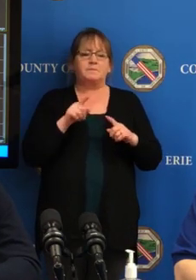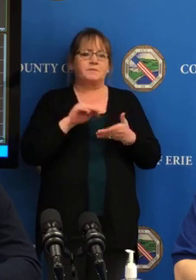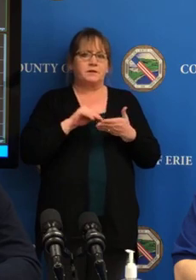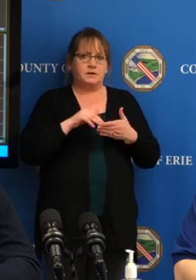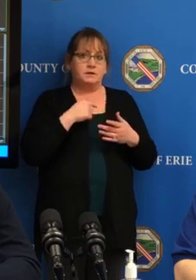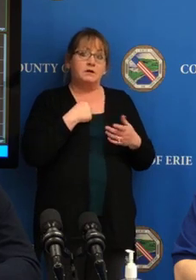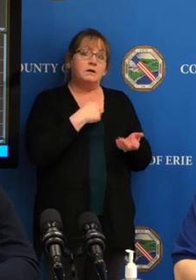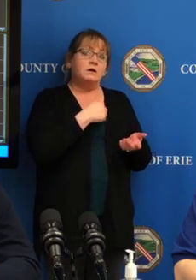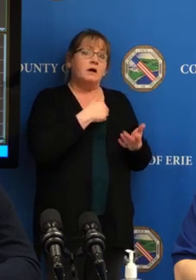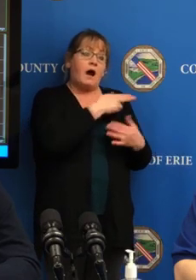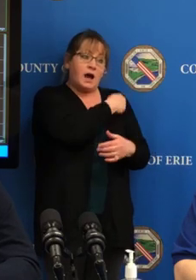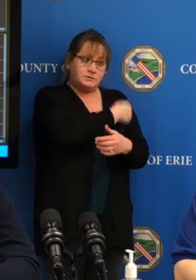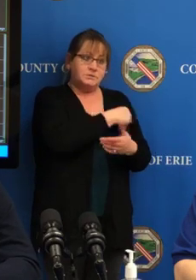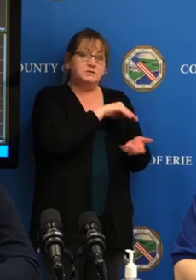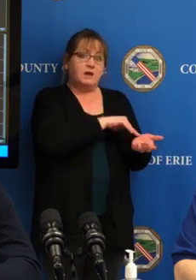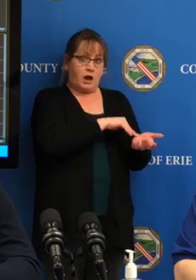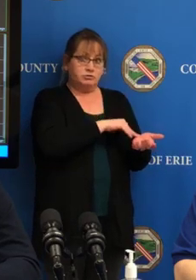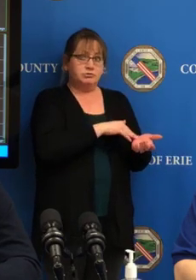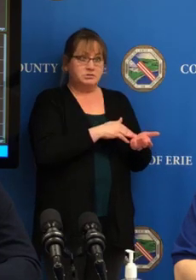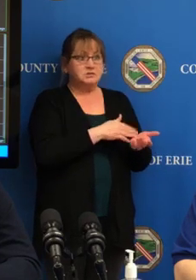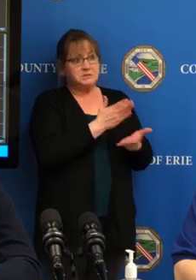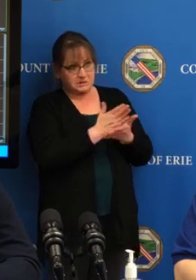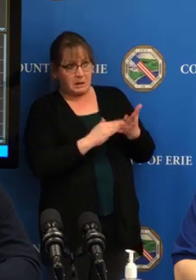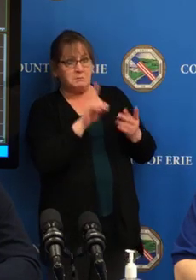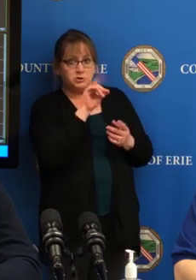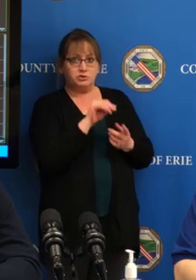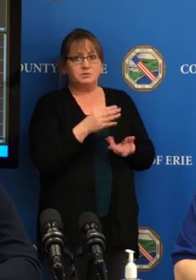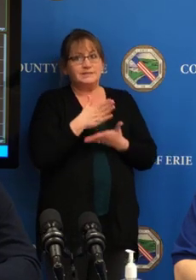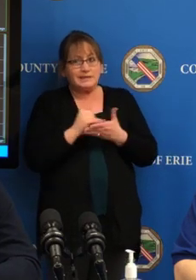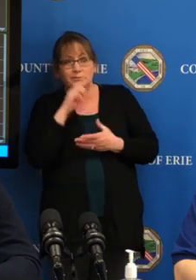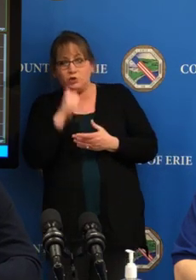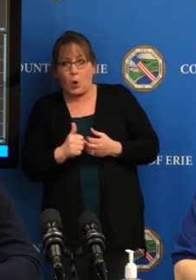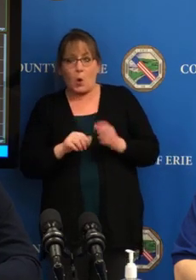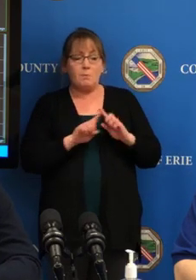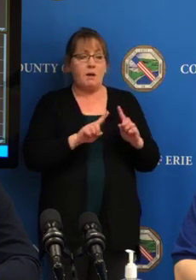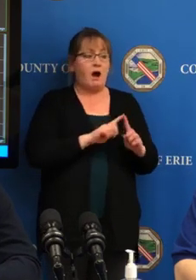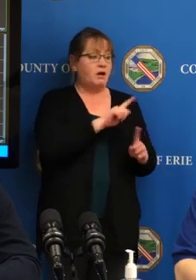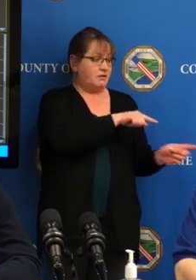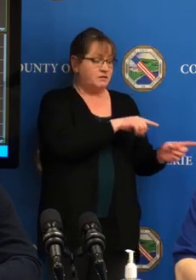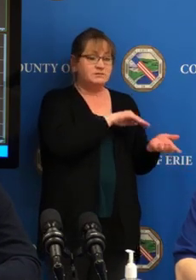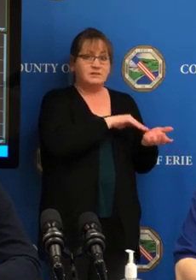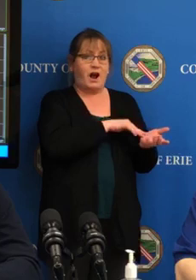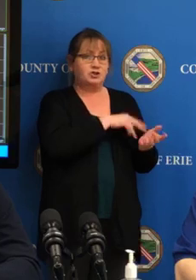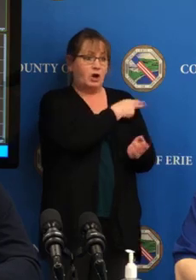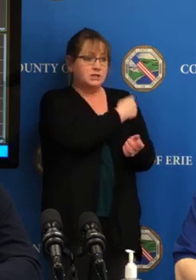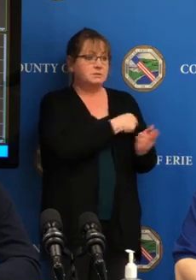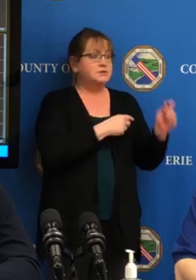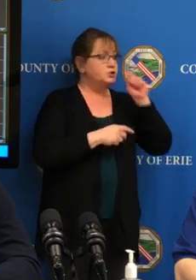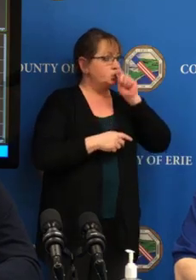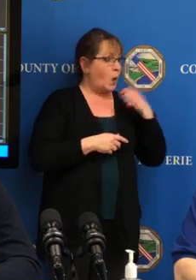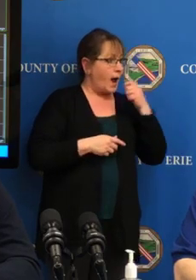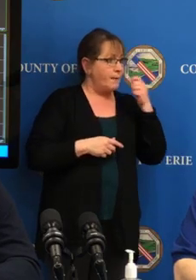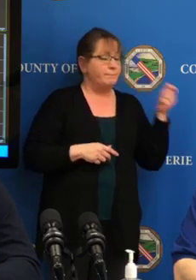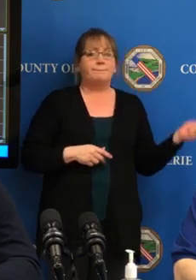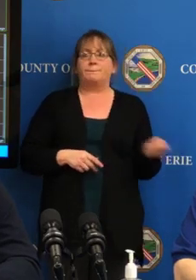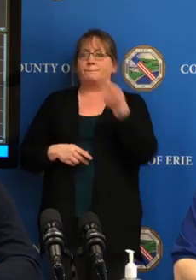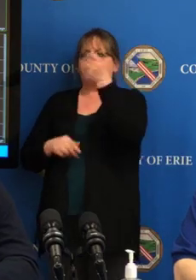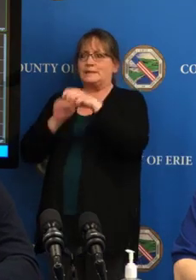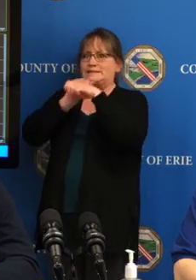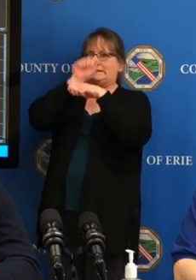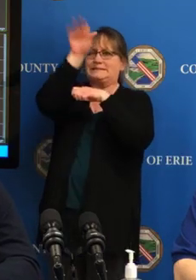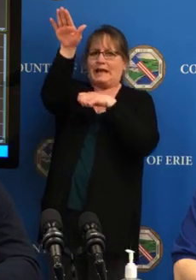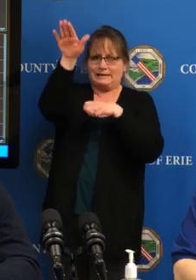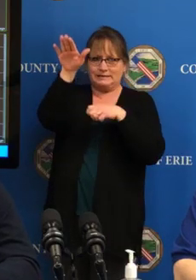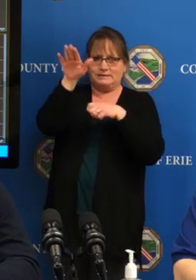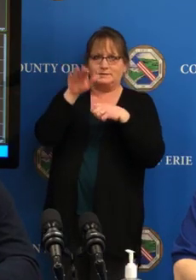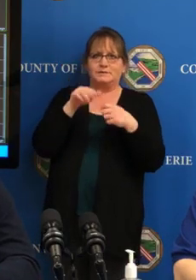hospitals and doctors' practices, not every of them do, but many do, they can swab on site, and then that could be sent to Quest or LabCorp for them to